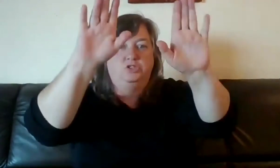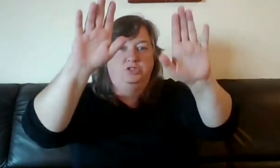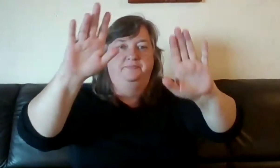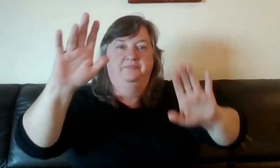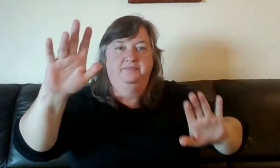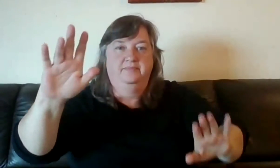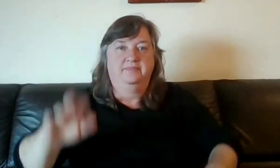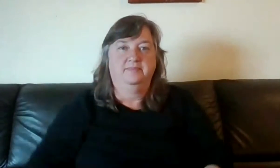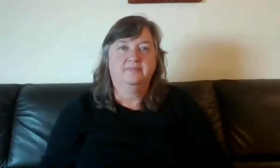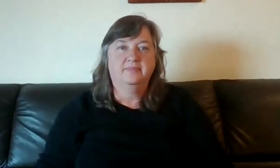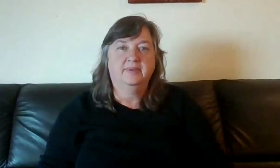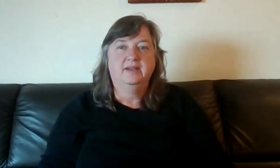Push.